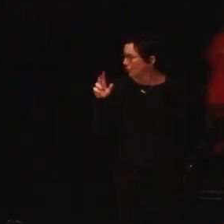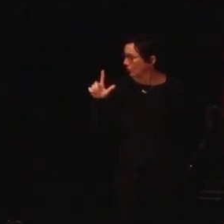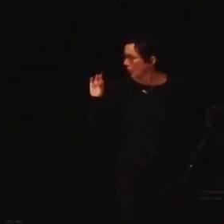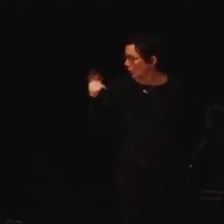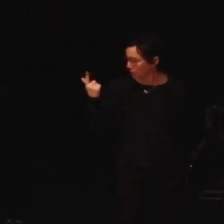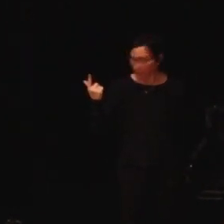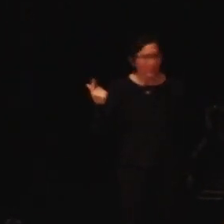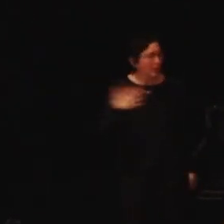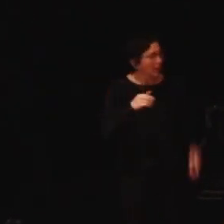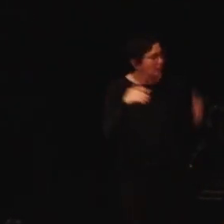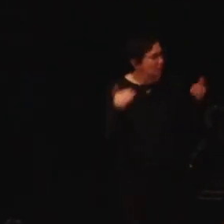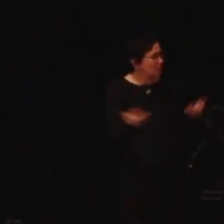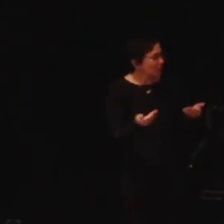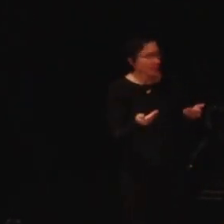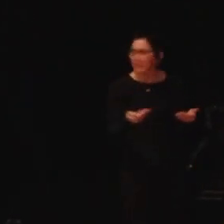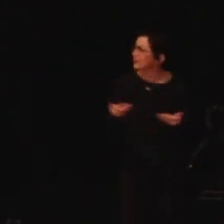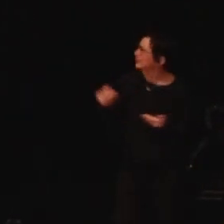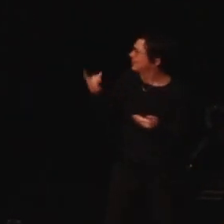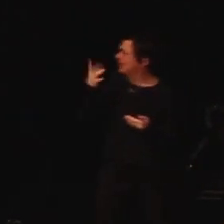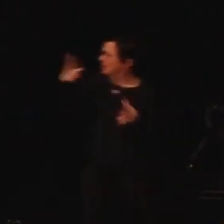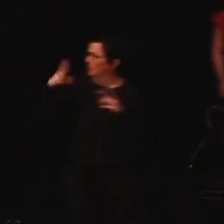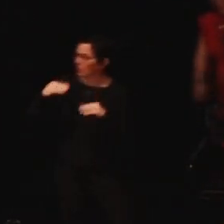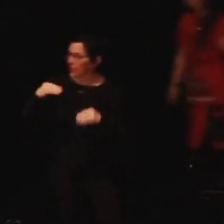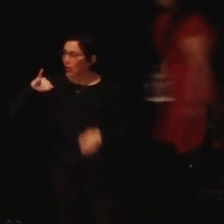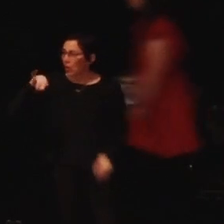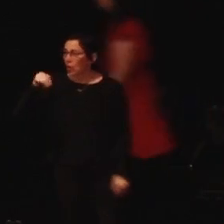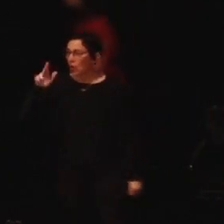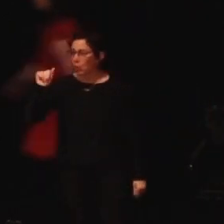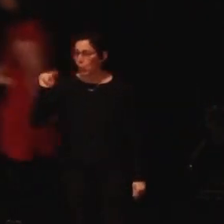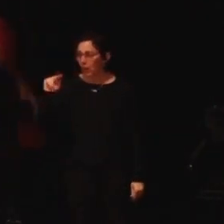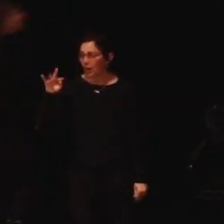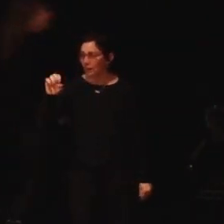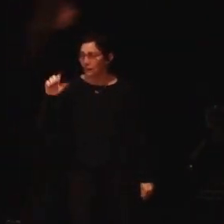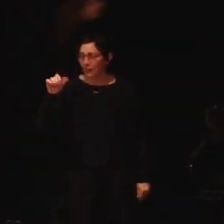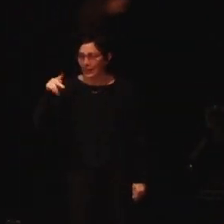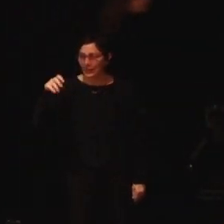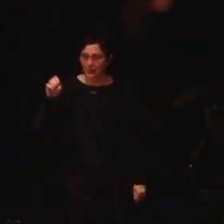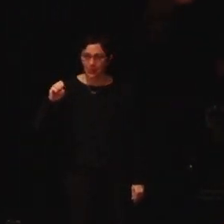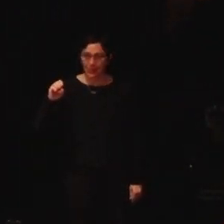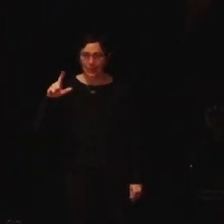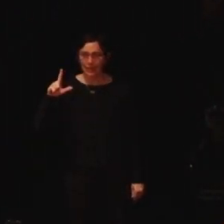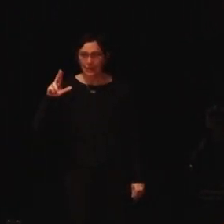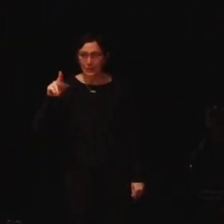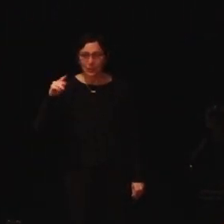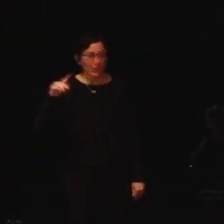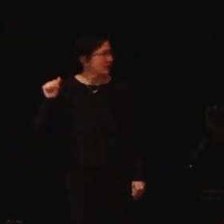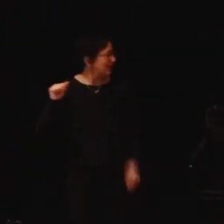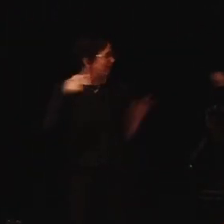Please welcome. I'm going to start with the director, Juan Felipe Zuleta. Where's Juan?